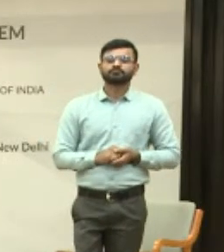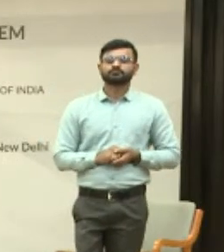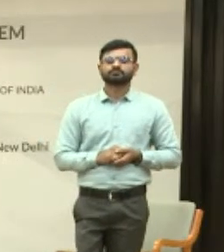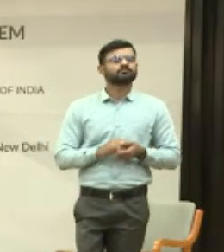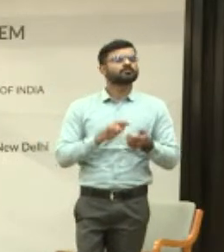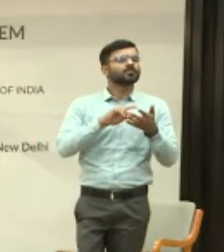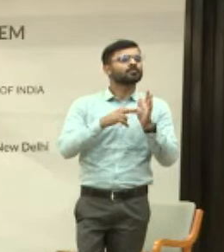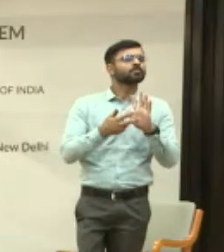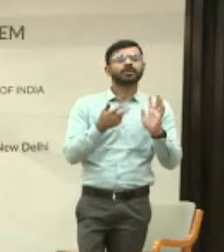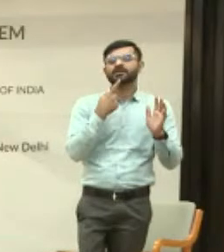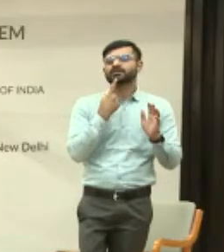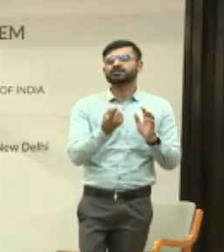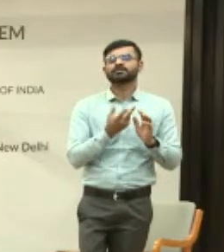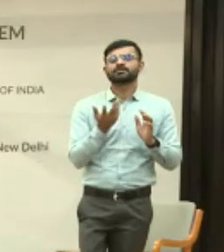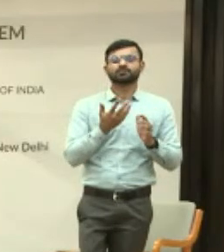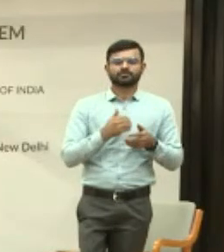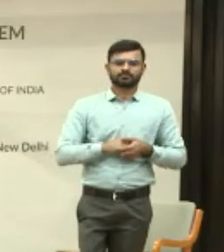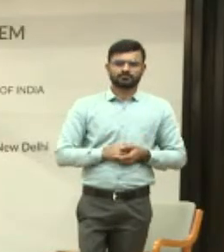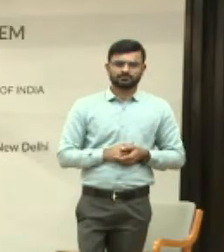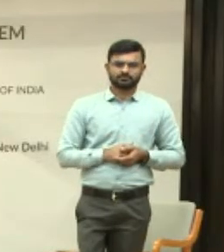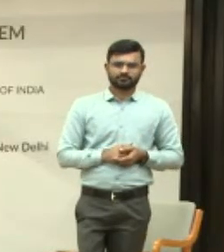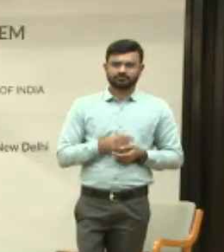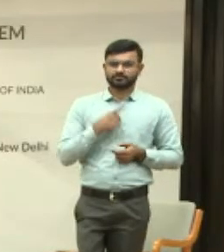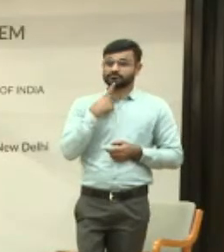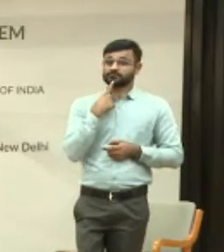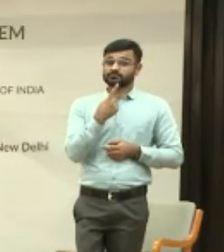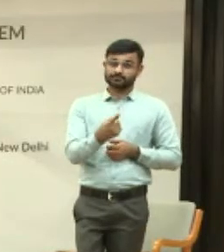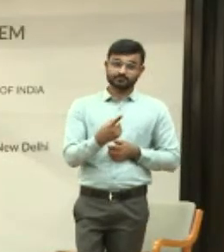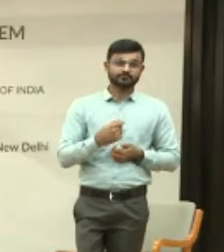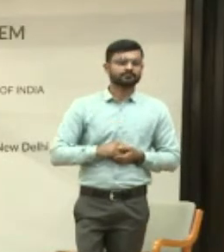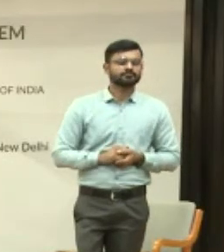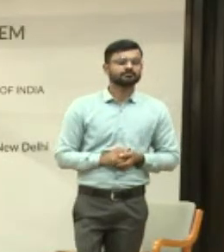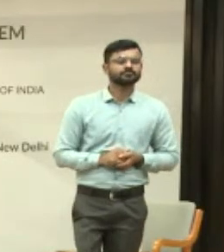What does this say? It says